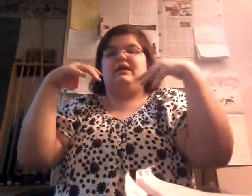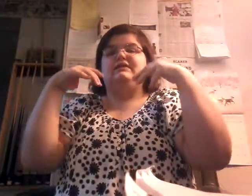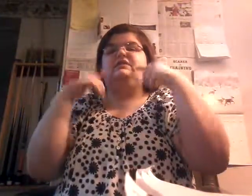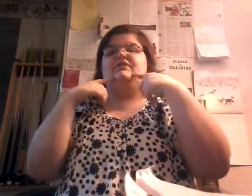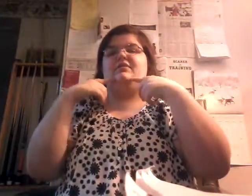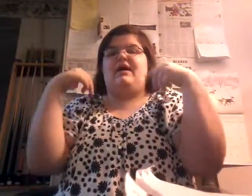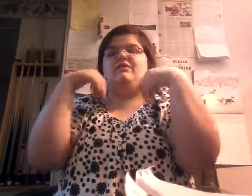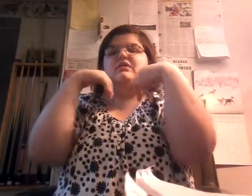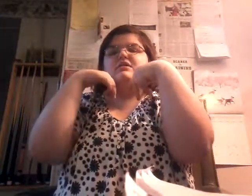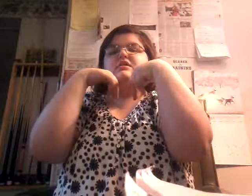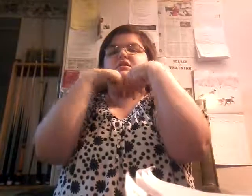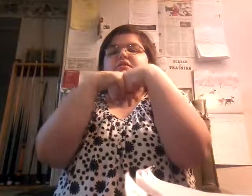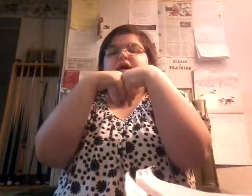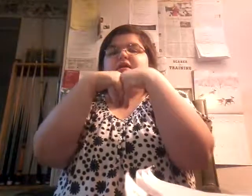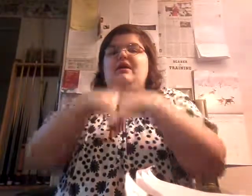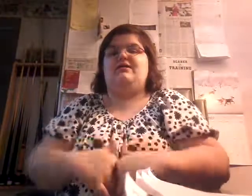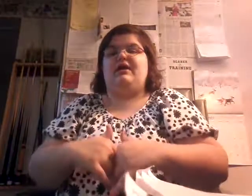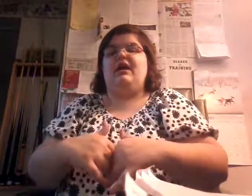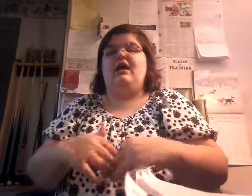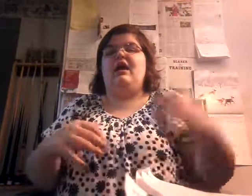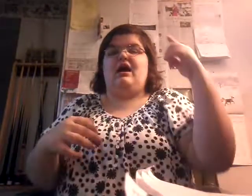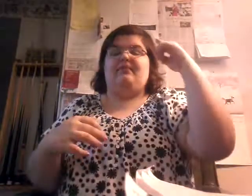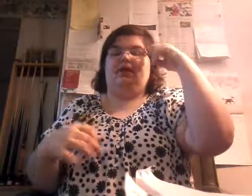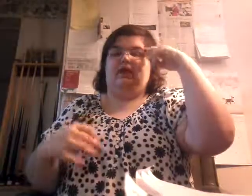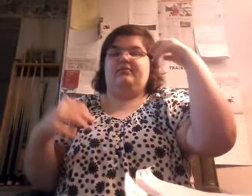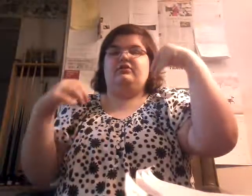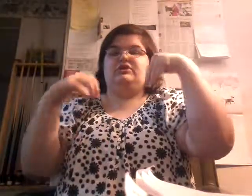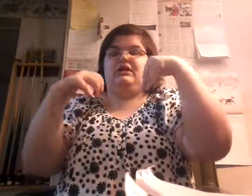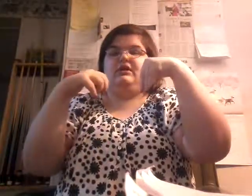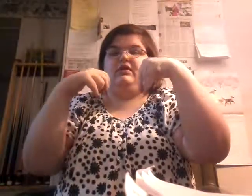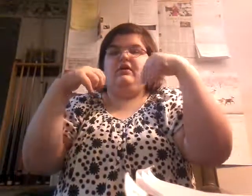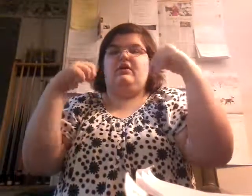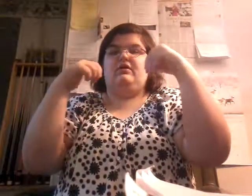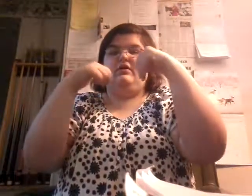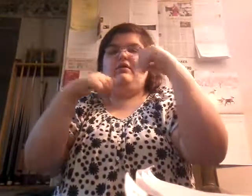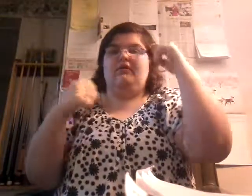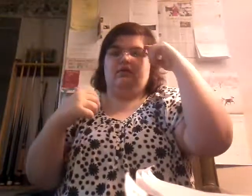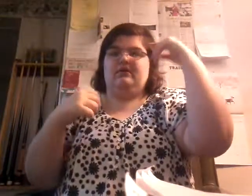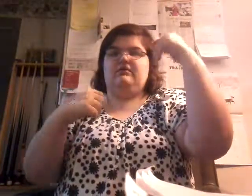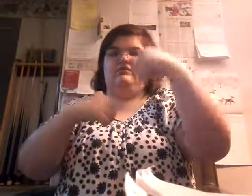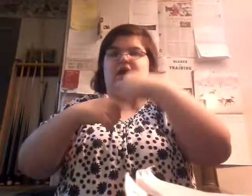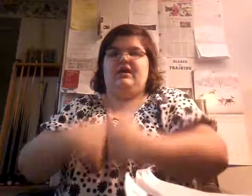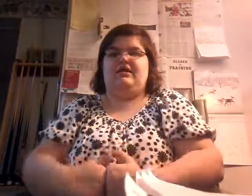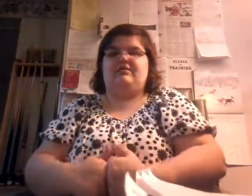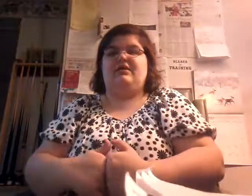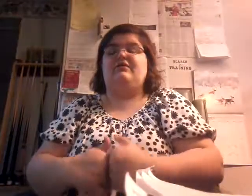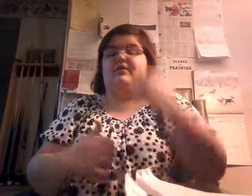this. You go from your mouth, you go down, and you break. And emotional, you go down and then you break from your